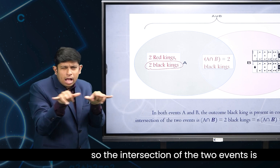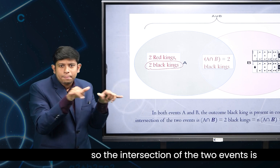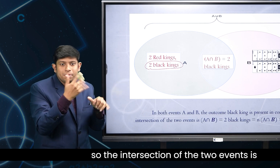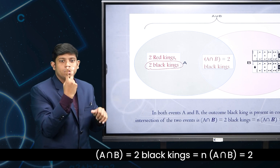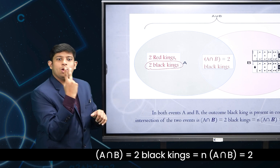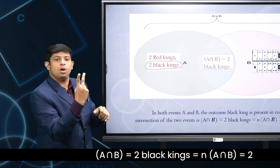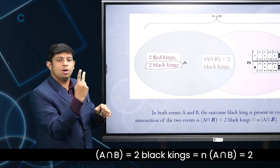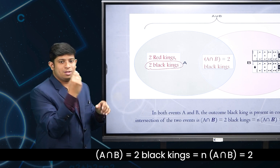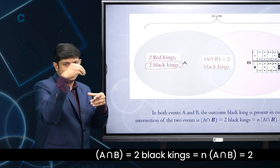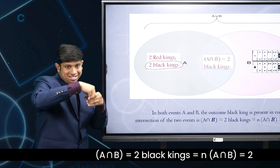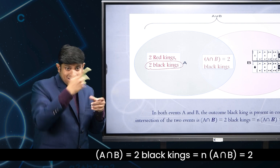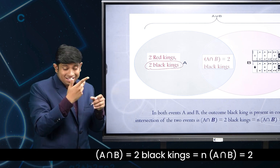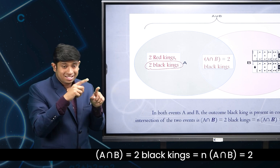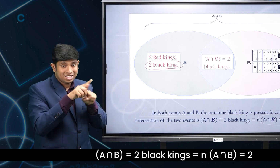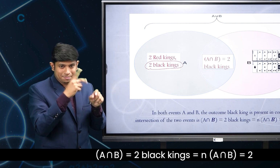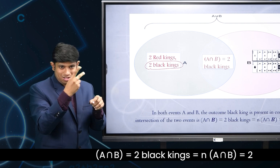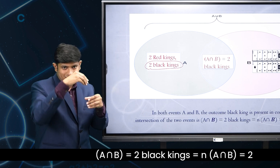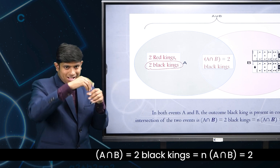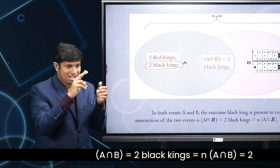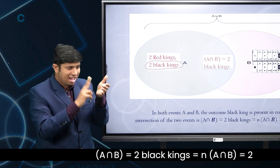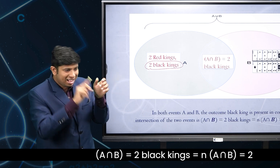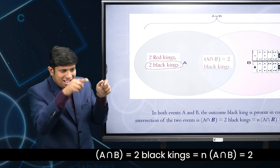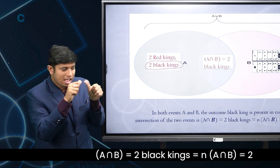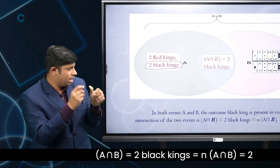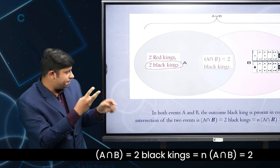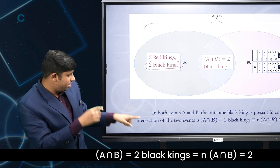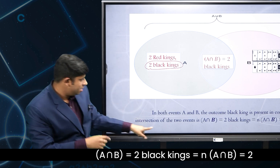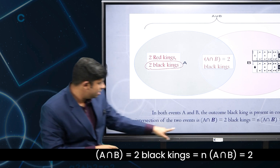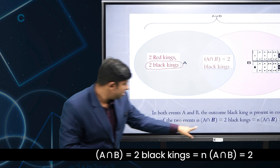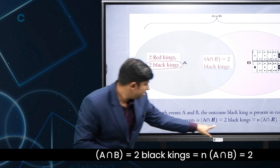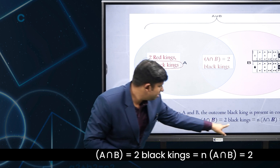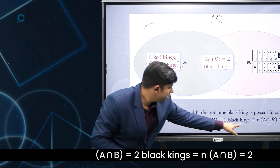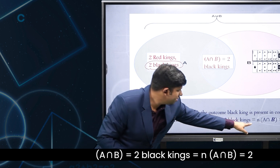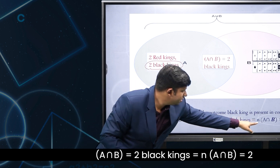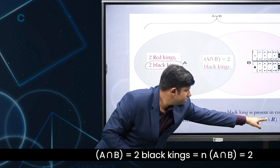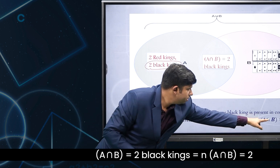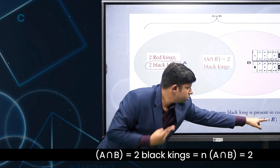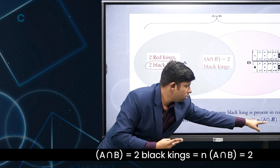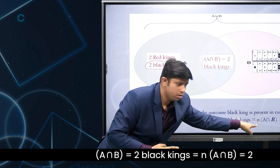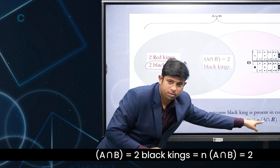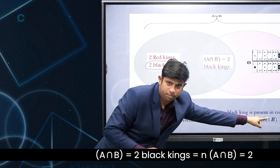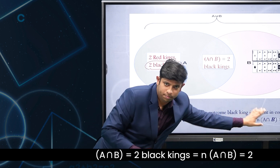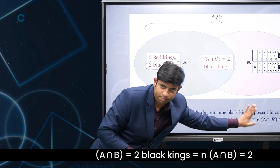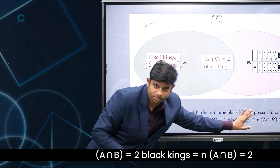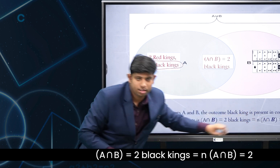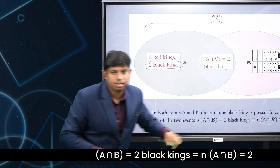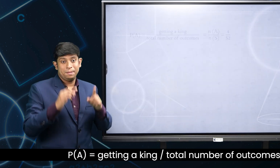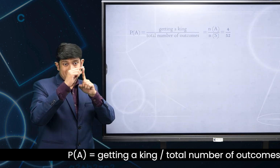A intersection B is 2 black kings. That is equal to n of A intersection B is equal to 2. P of